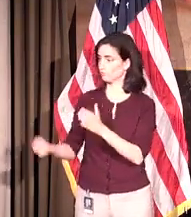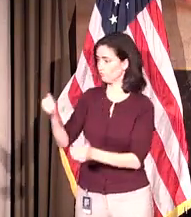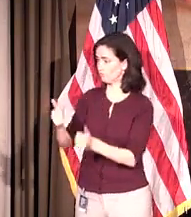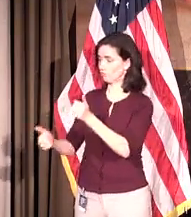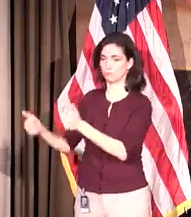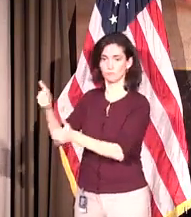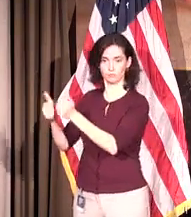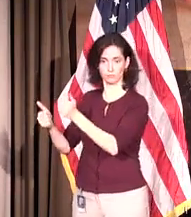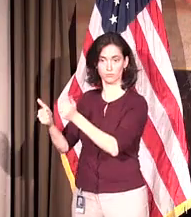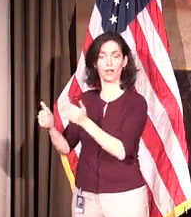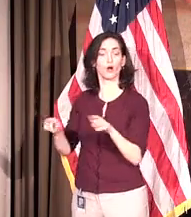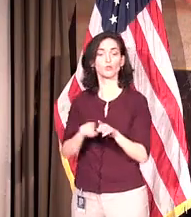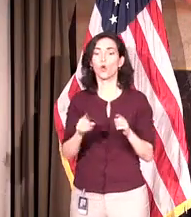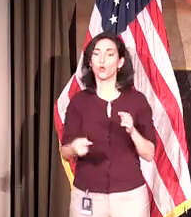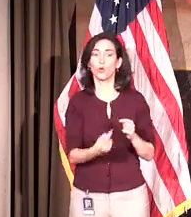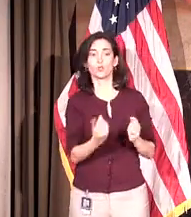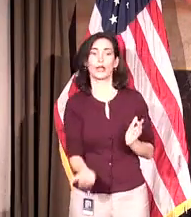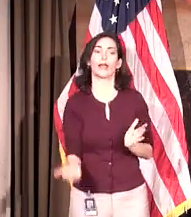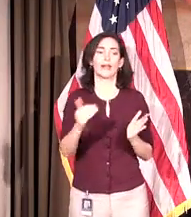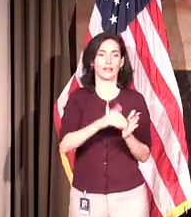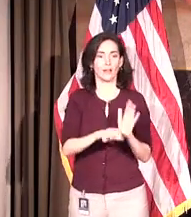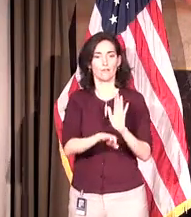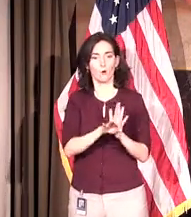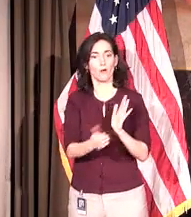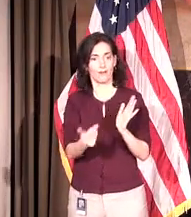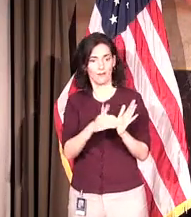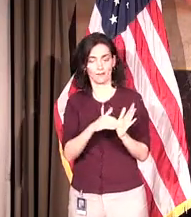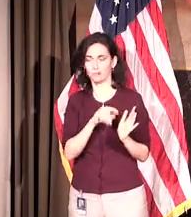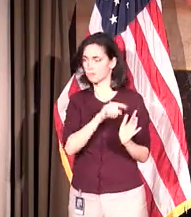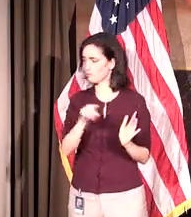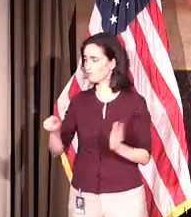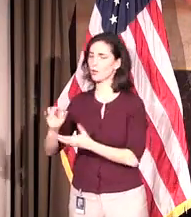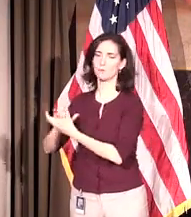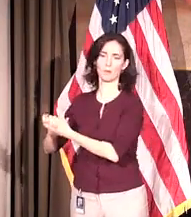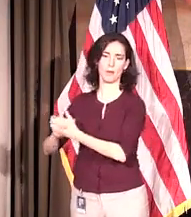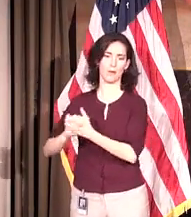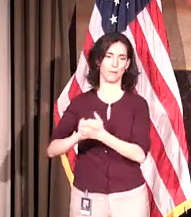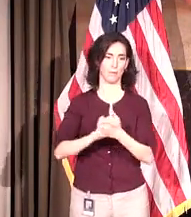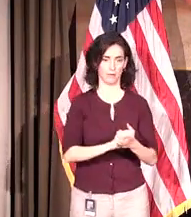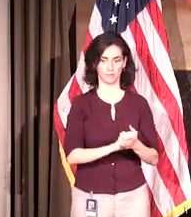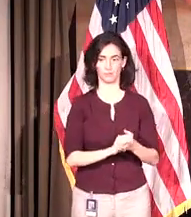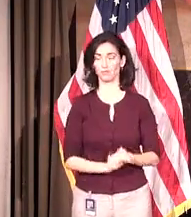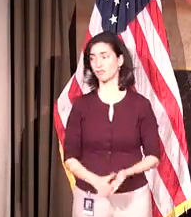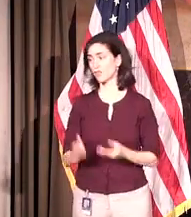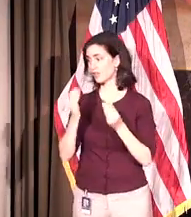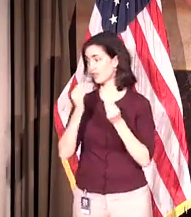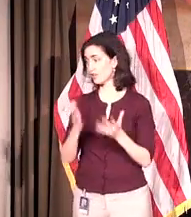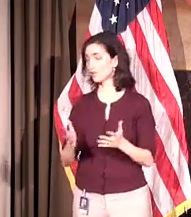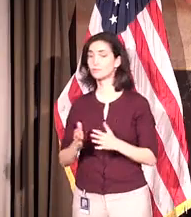were reelected. We obviously have a long road ahead of us as we recover from